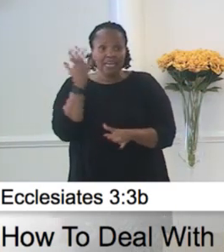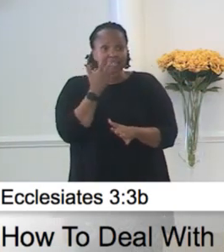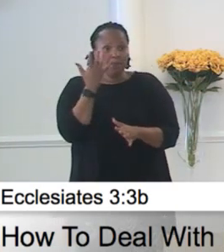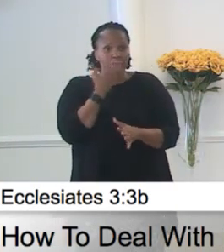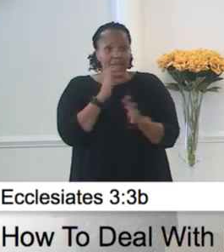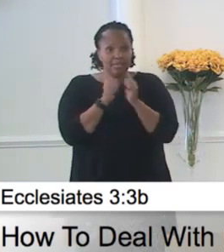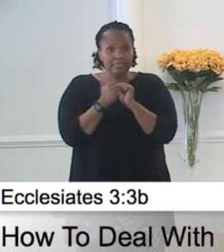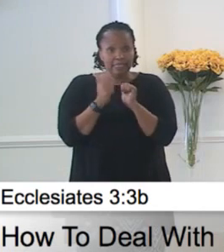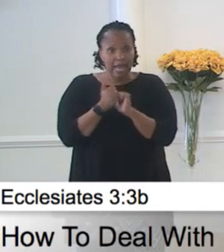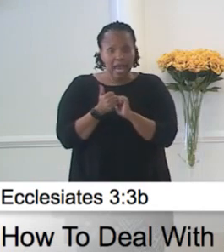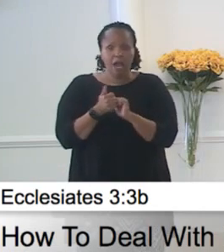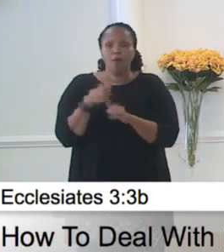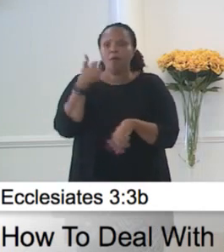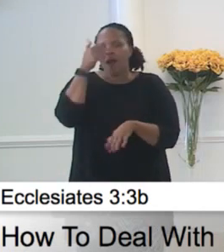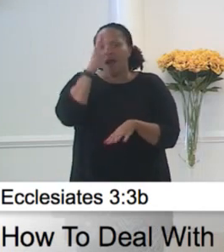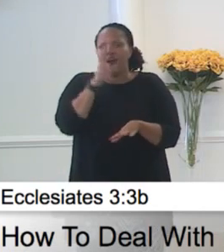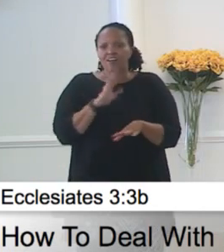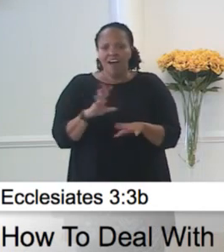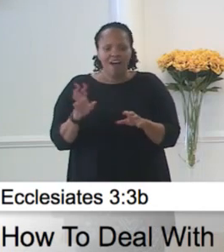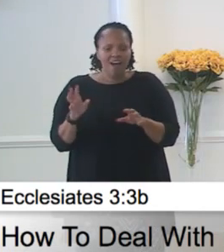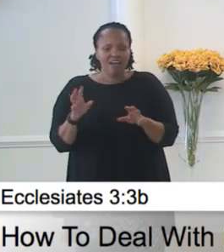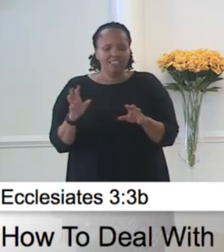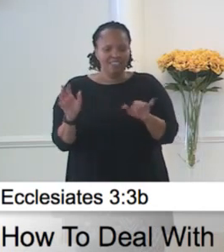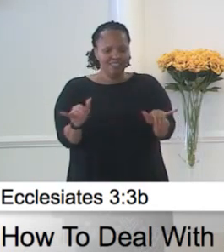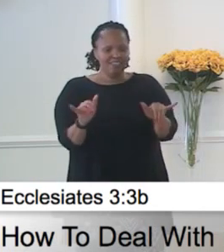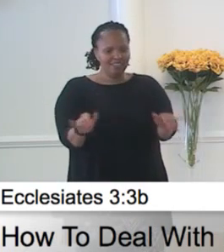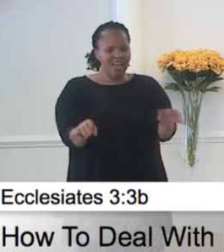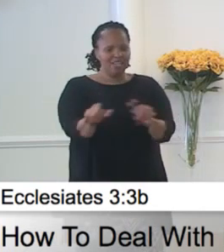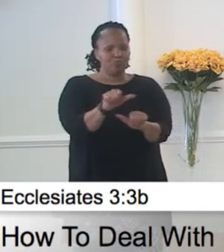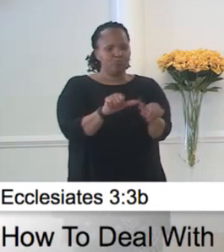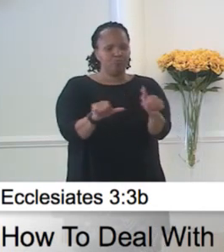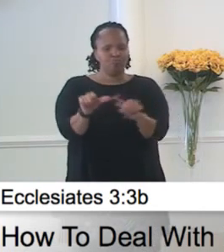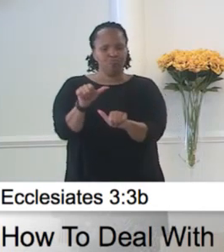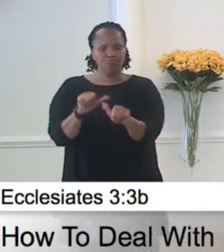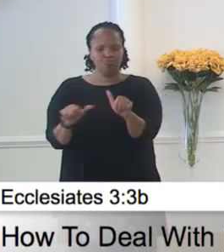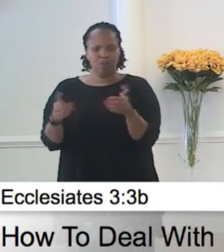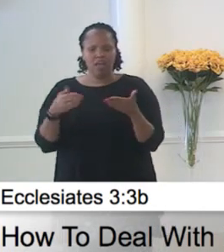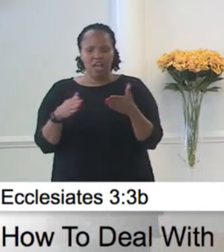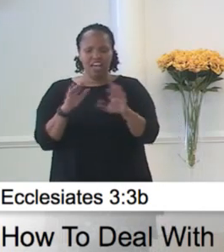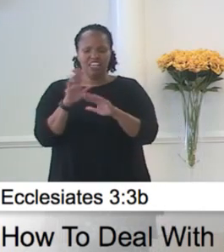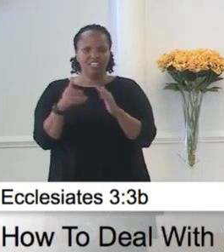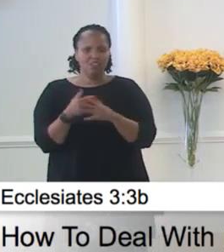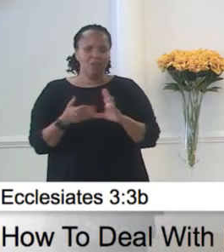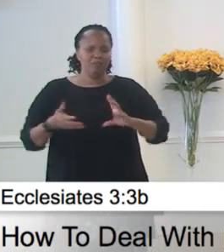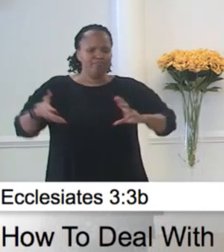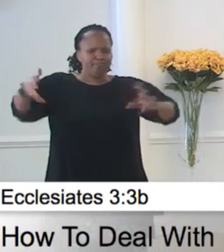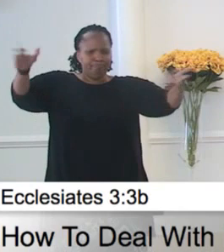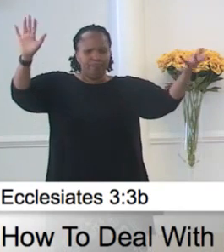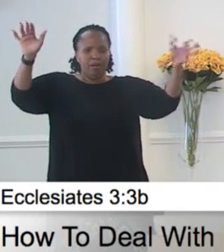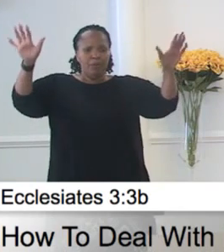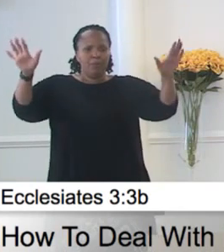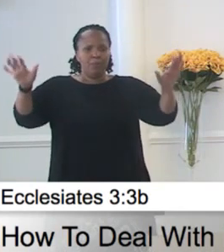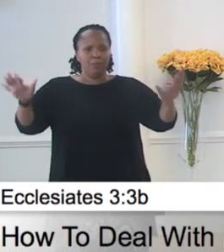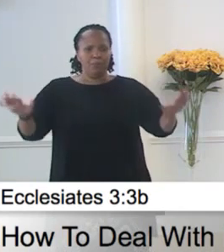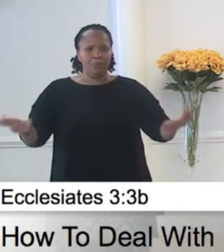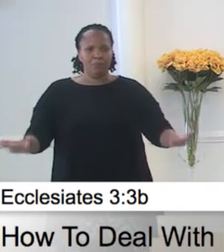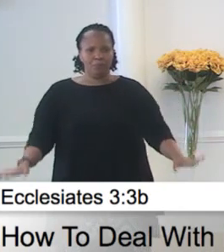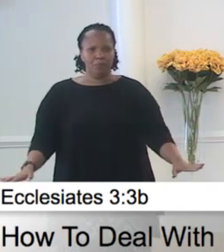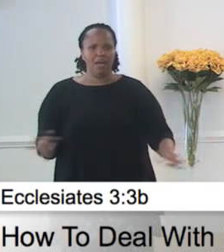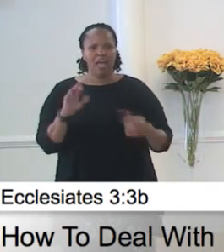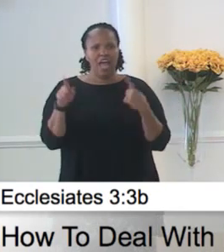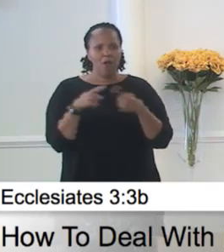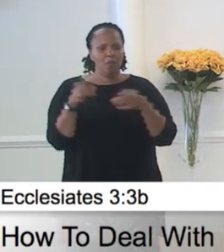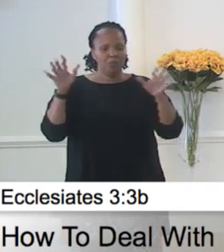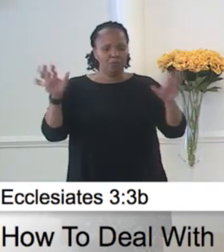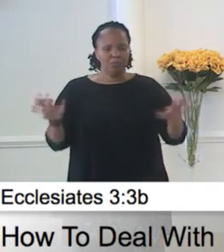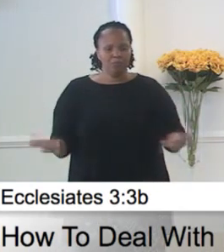amazing how God hangs around and let all the dust I kicked up fall down. And when it